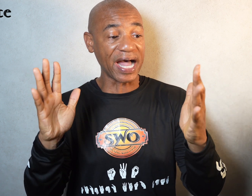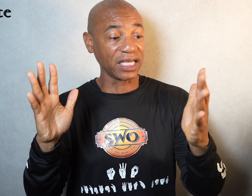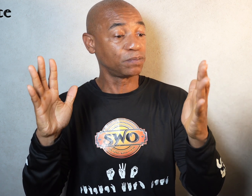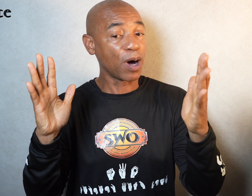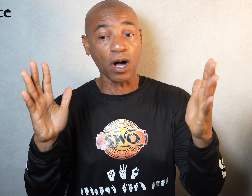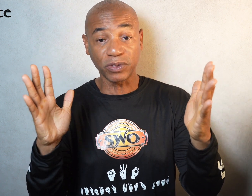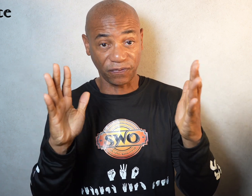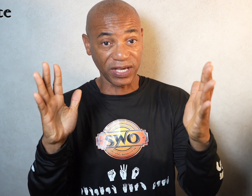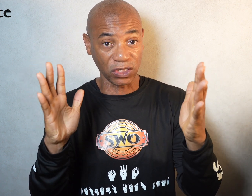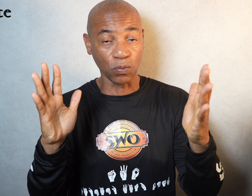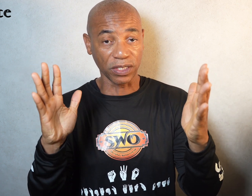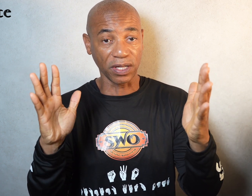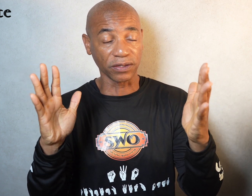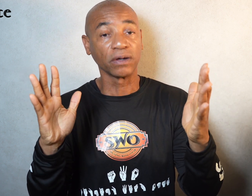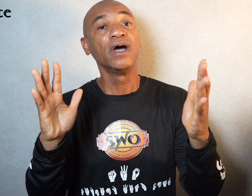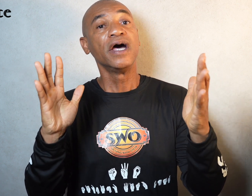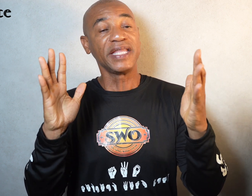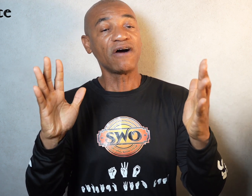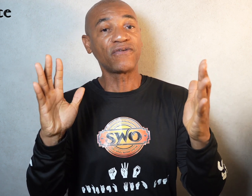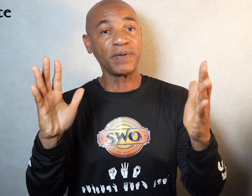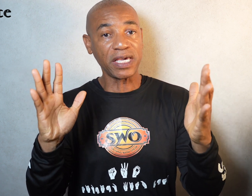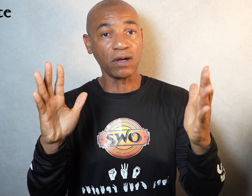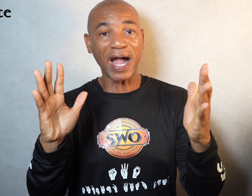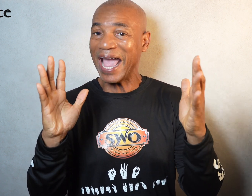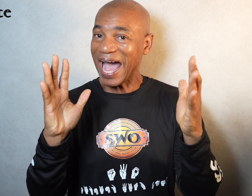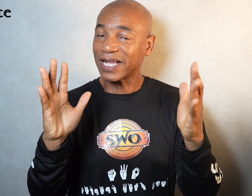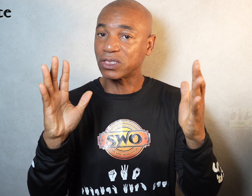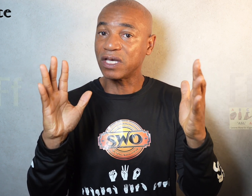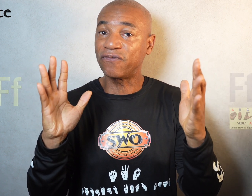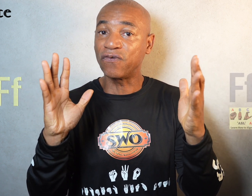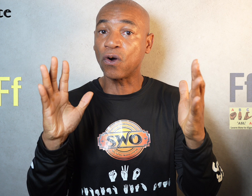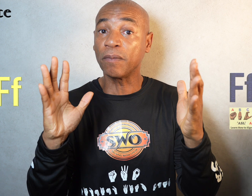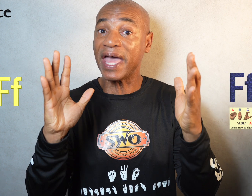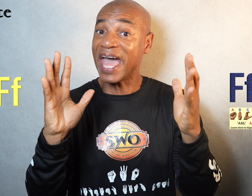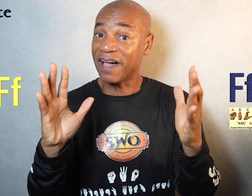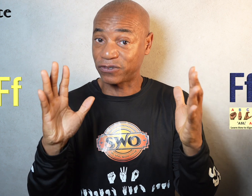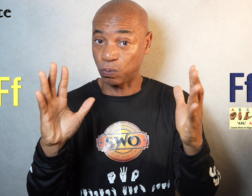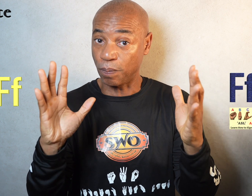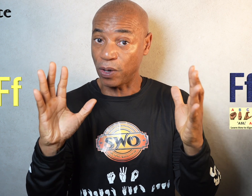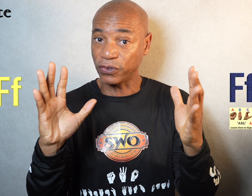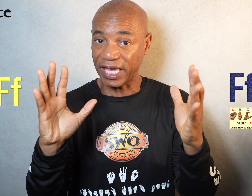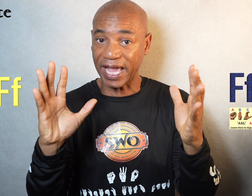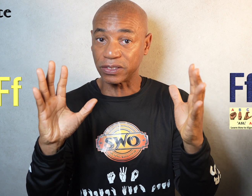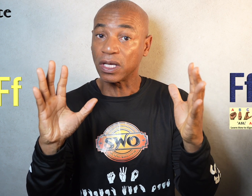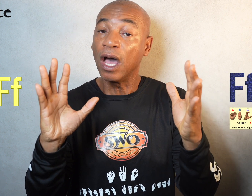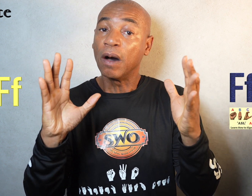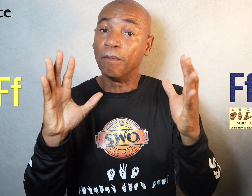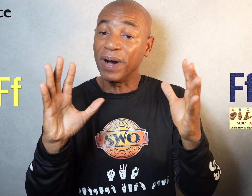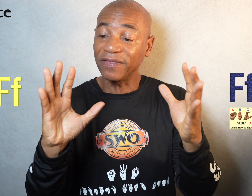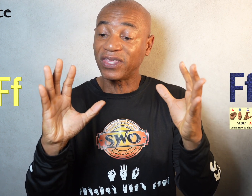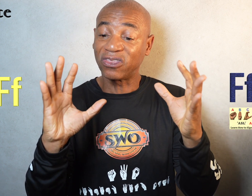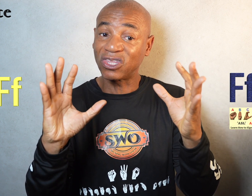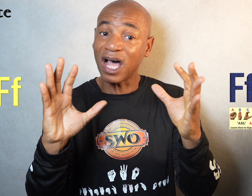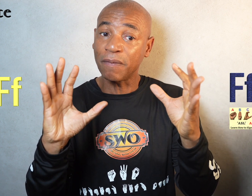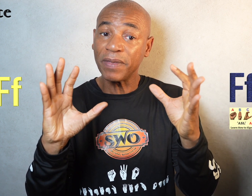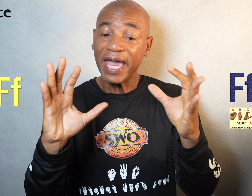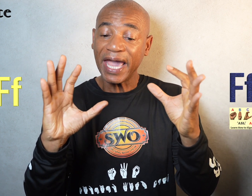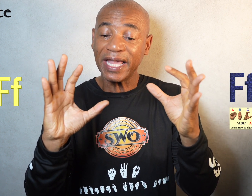body, palms are facing one another. Now from here, I actually form Fs with both hands, but the thumb and